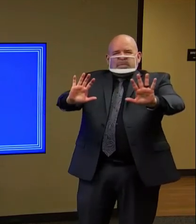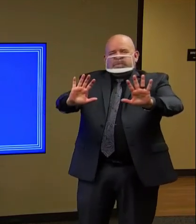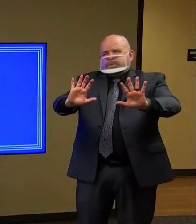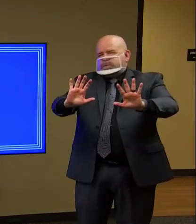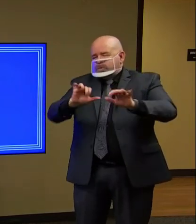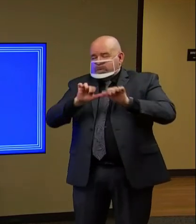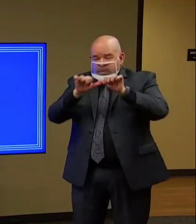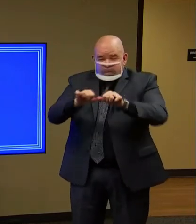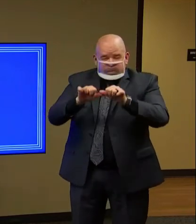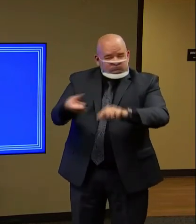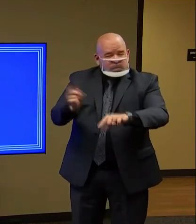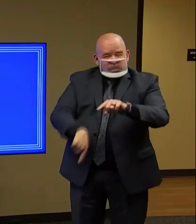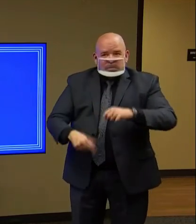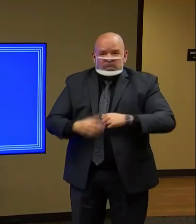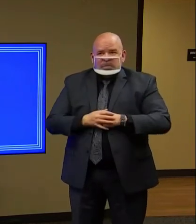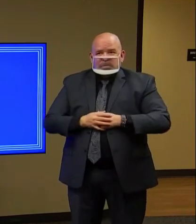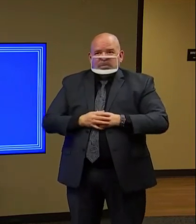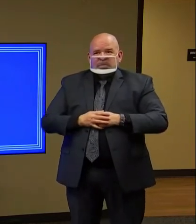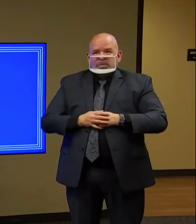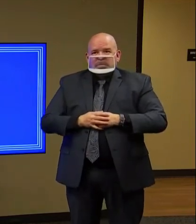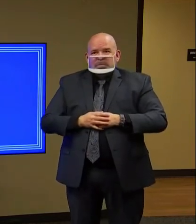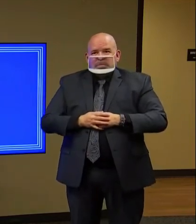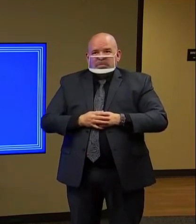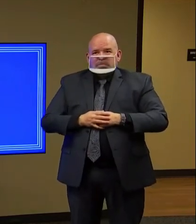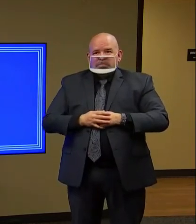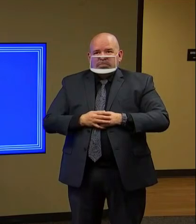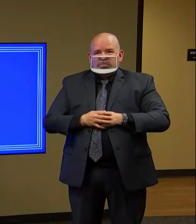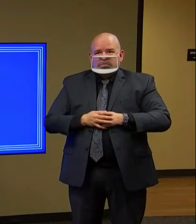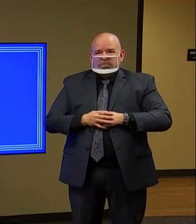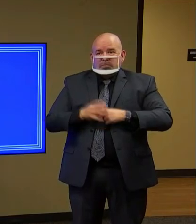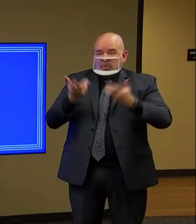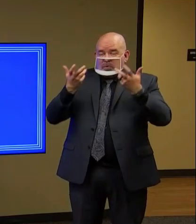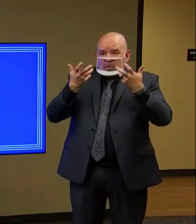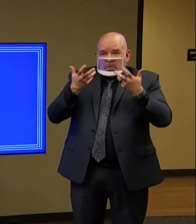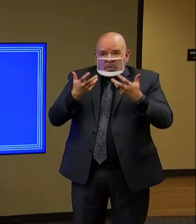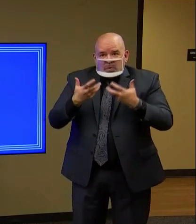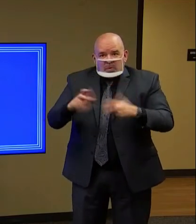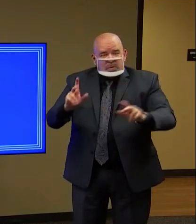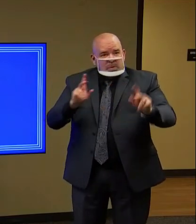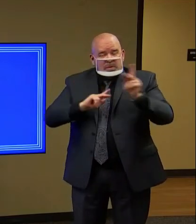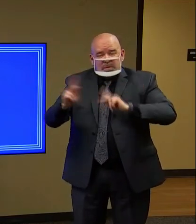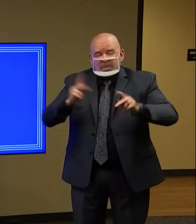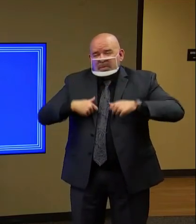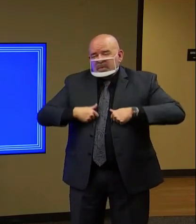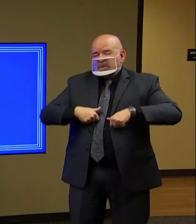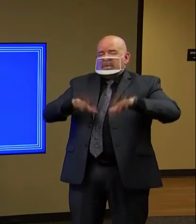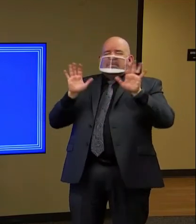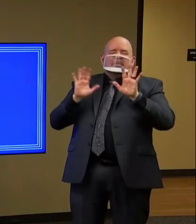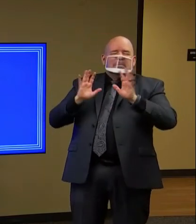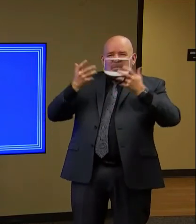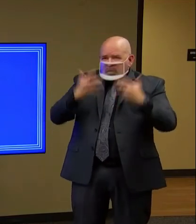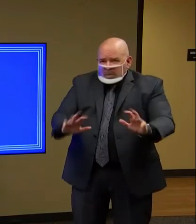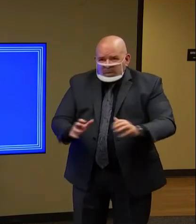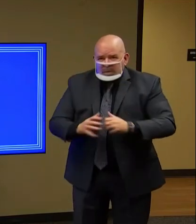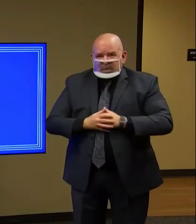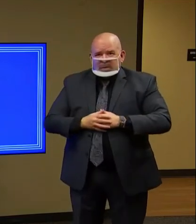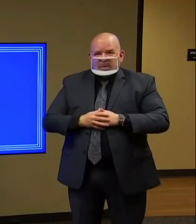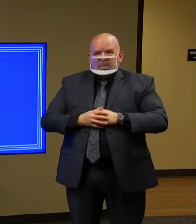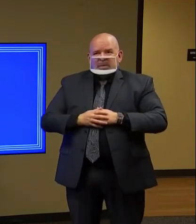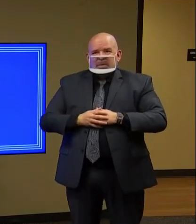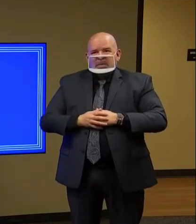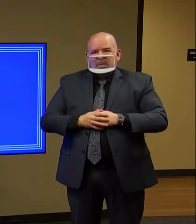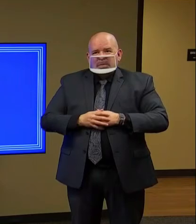position that anyone is happy about entering the winter holidays. While we're all tired of